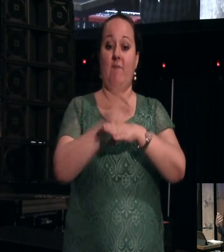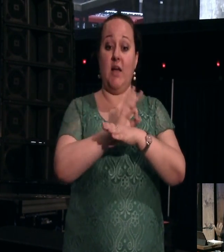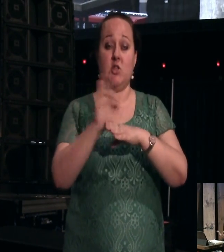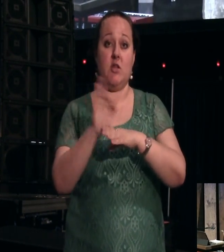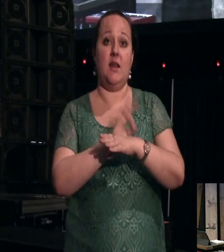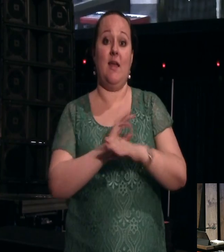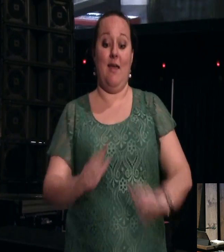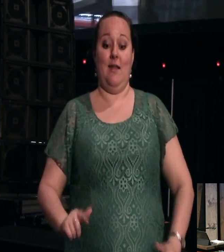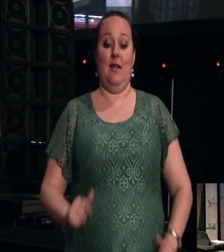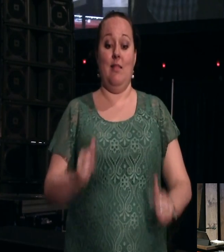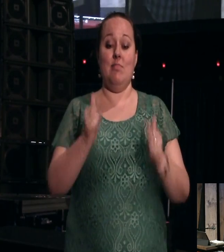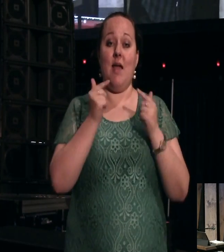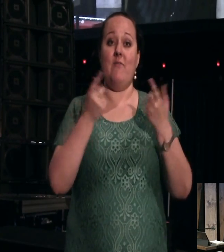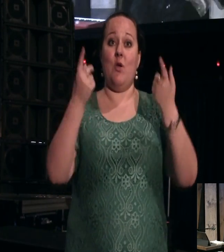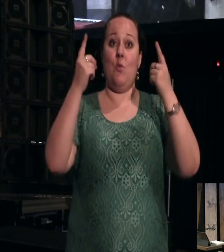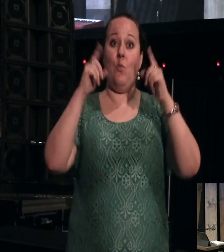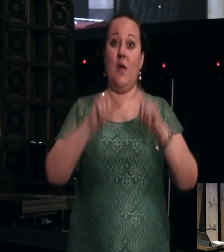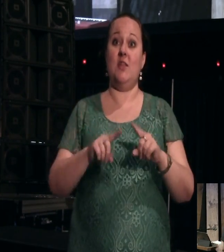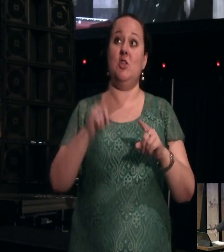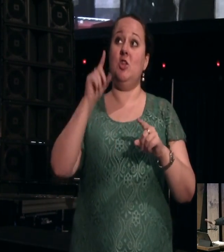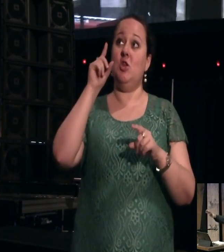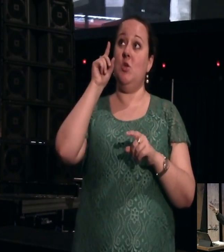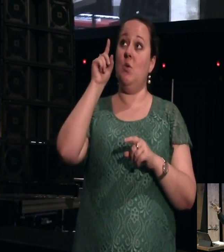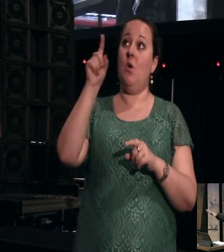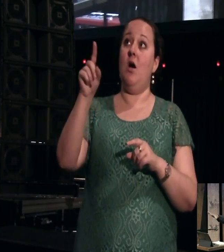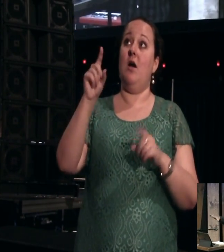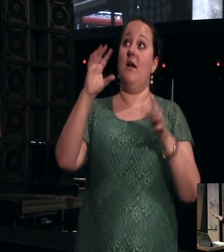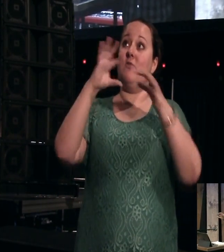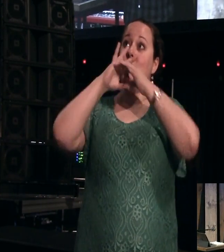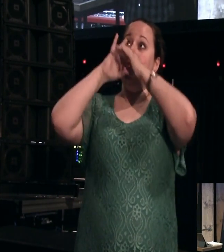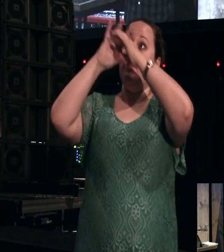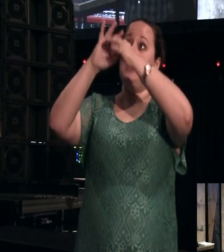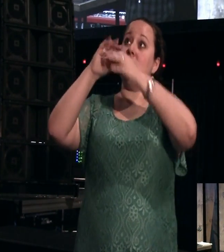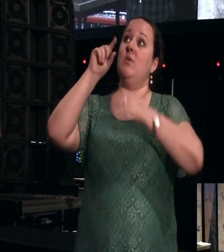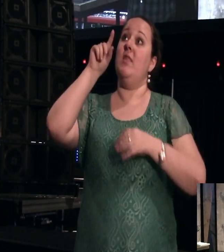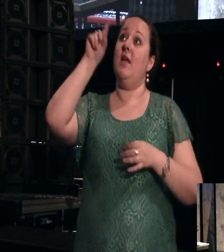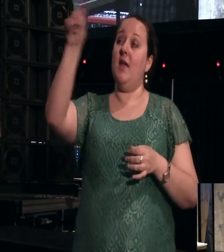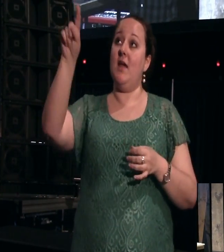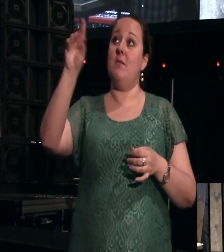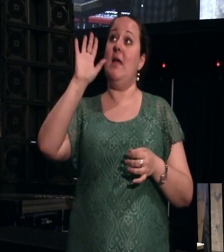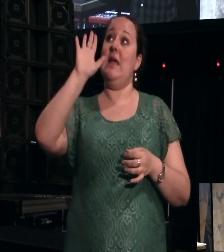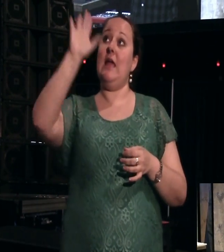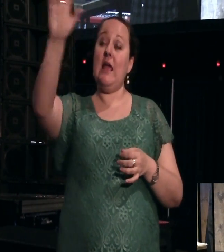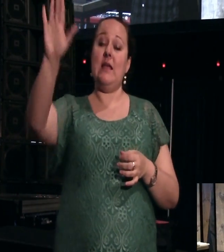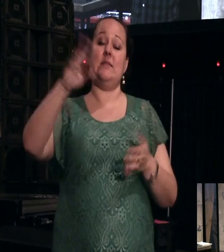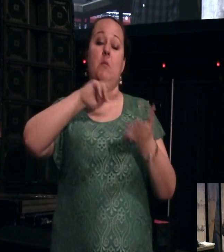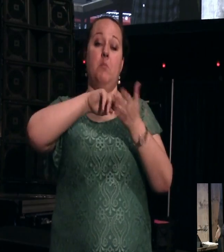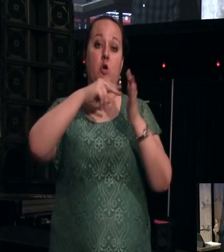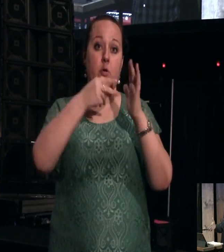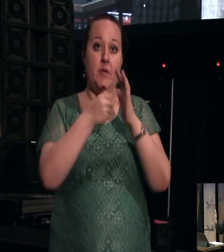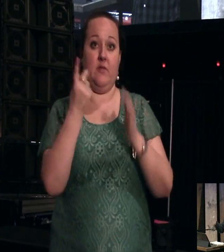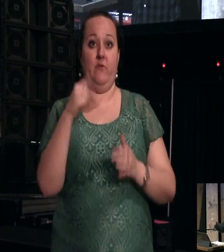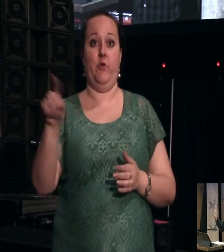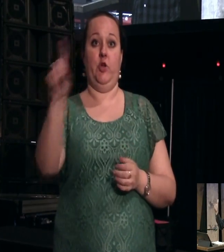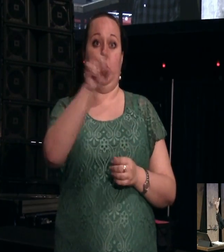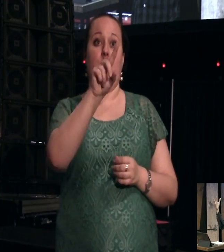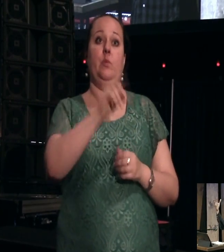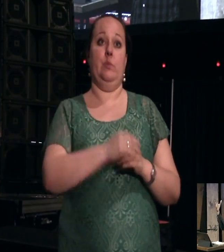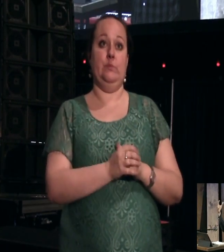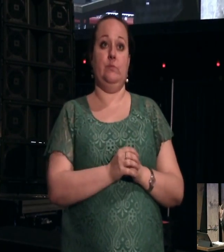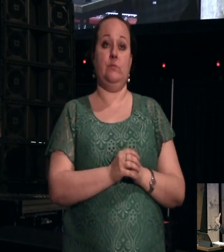most fully functioning and most fully alive when you are fulfilling the purpose for which you